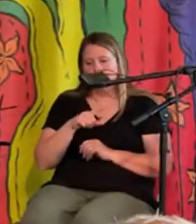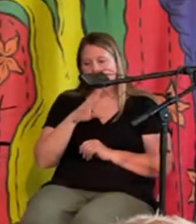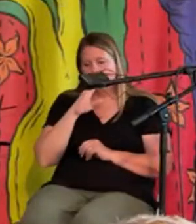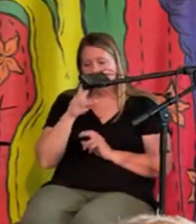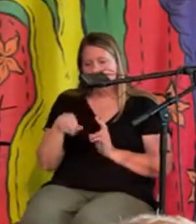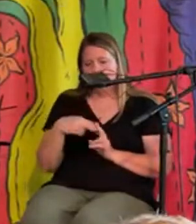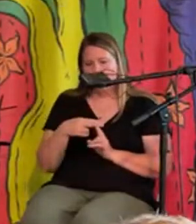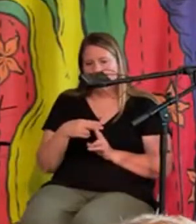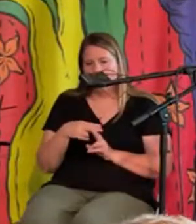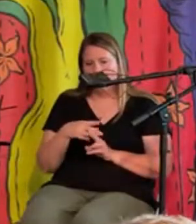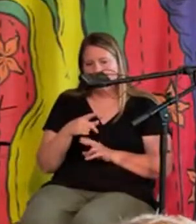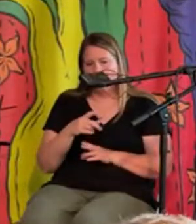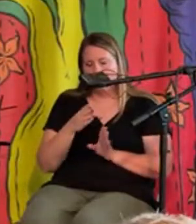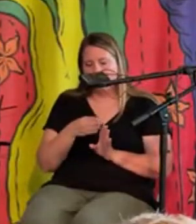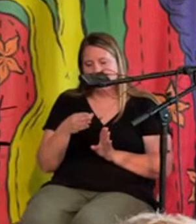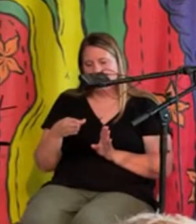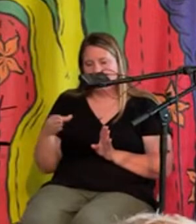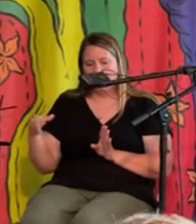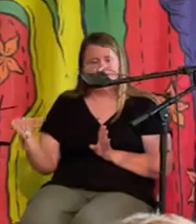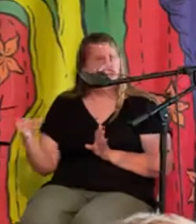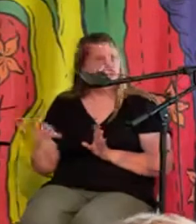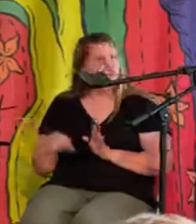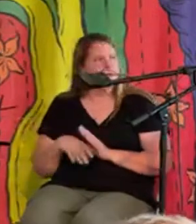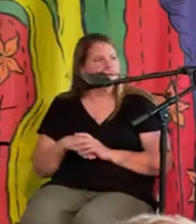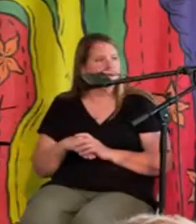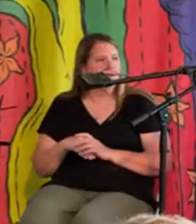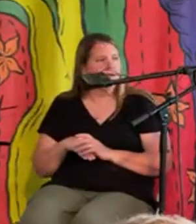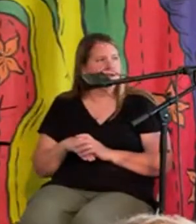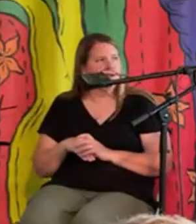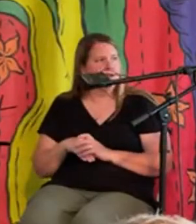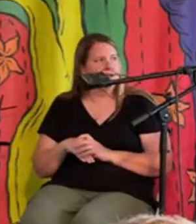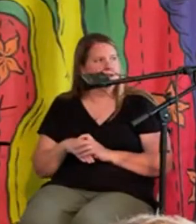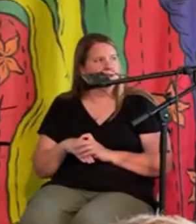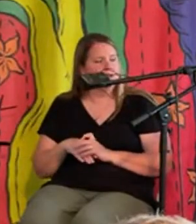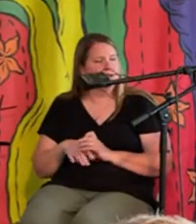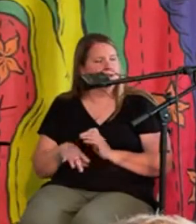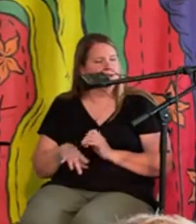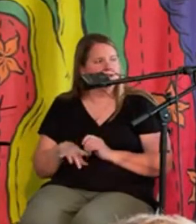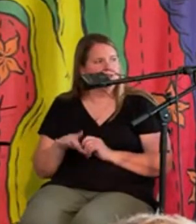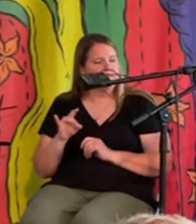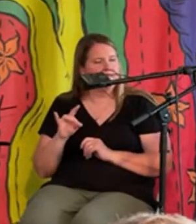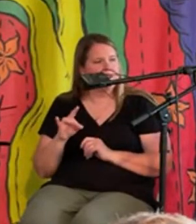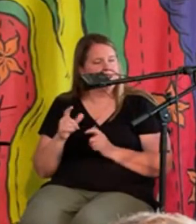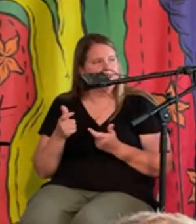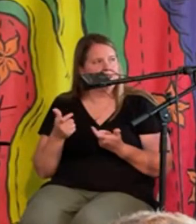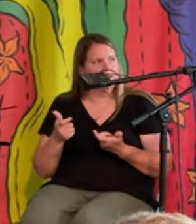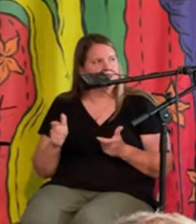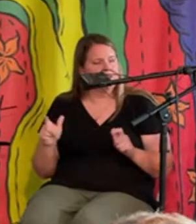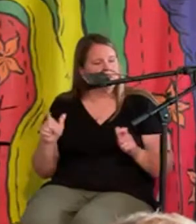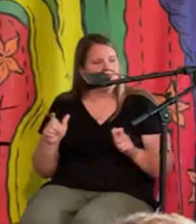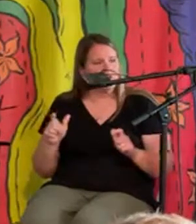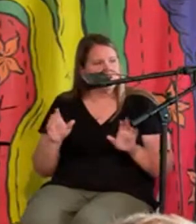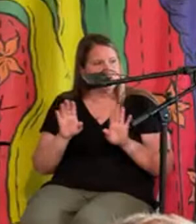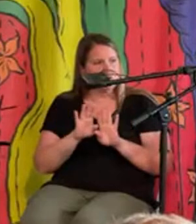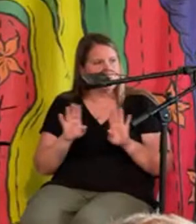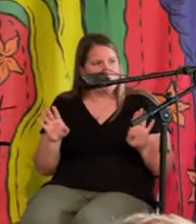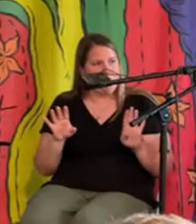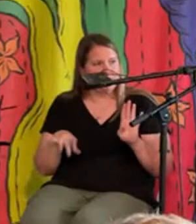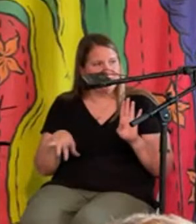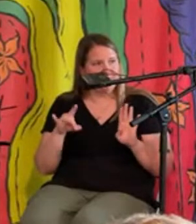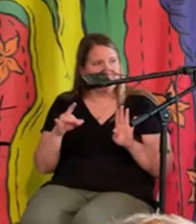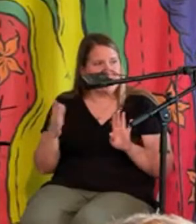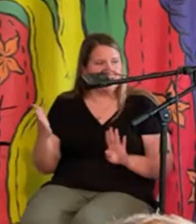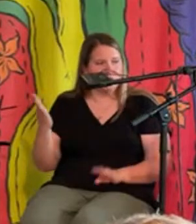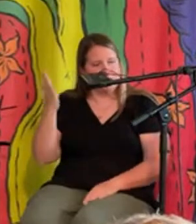about sequencing poems? Yeah, you find the largest wall you can find, and you start beating your head against